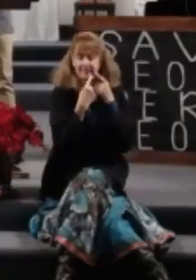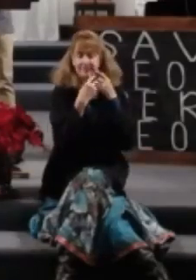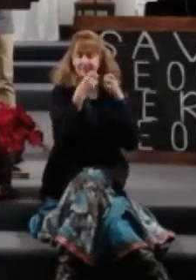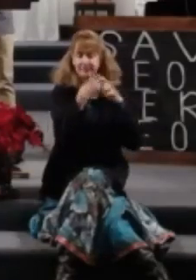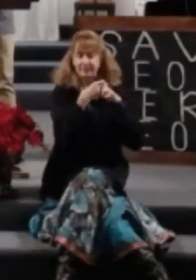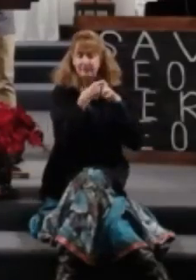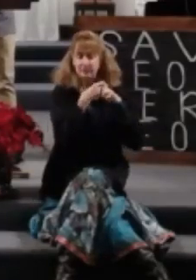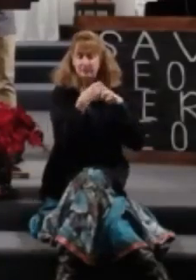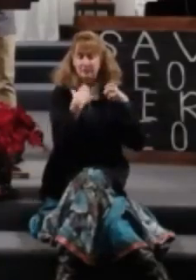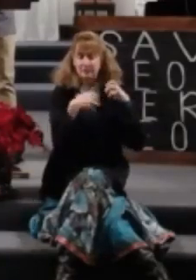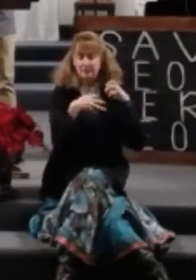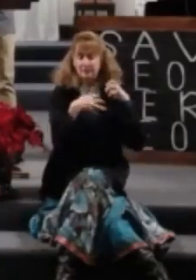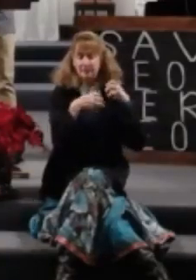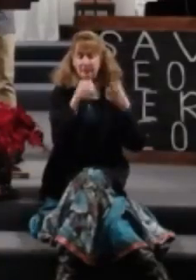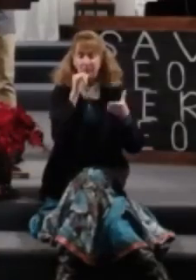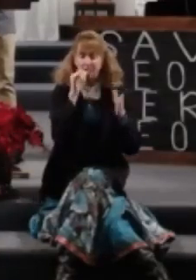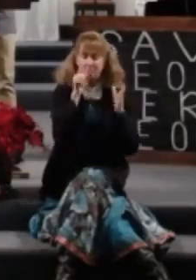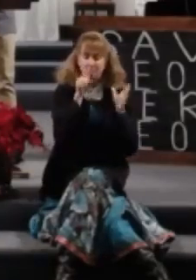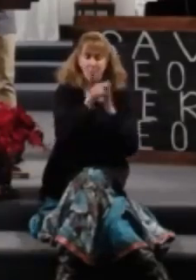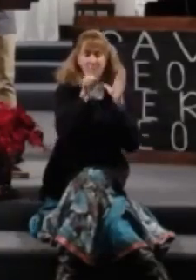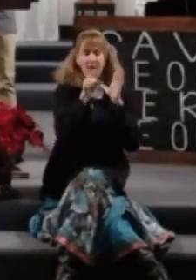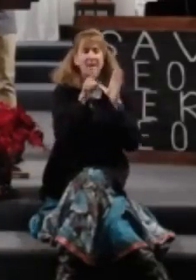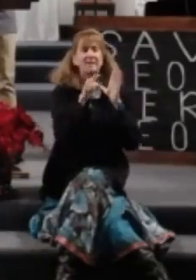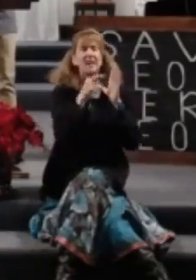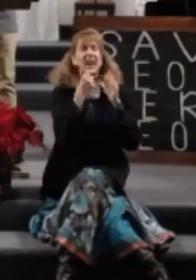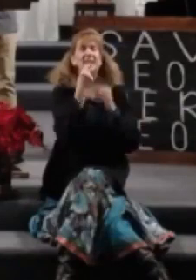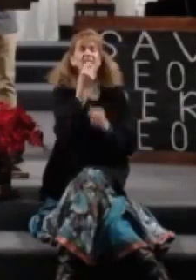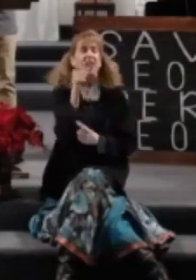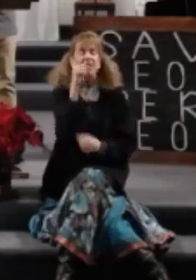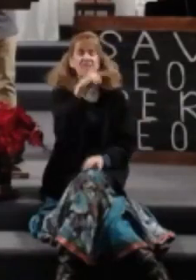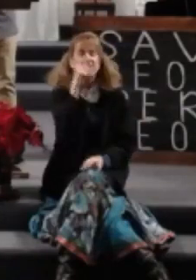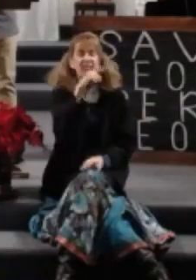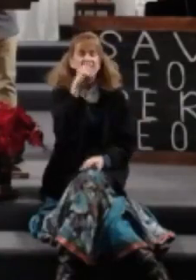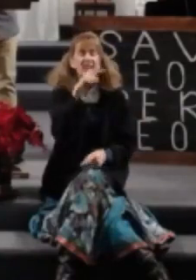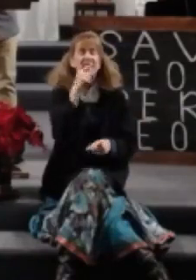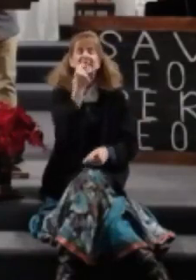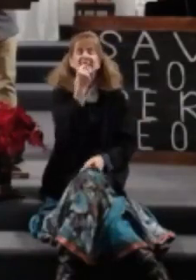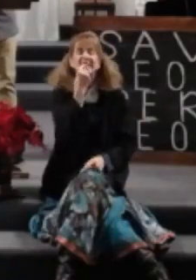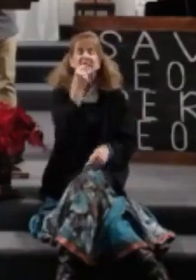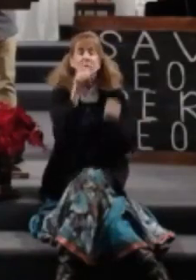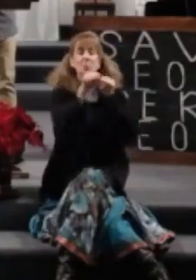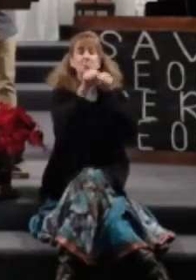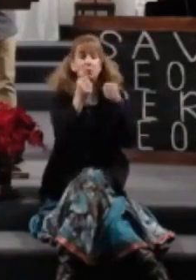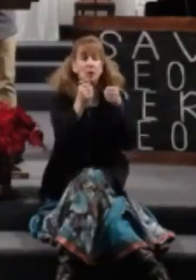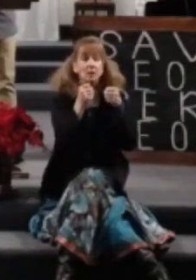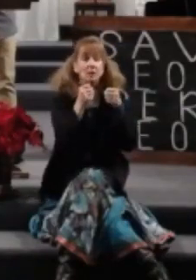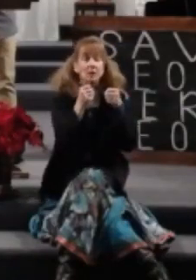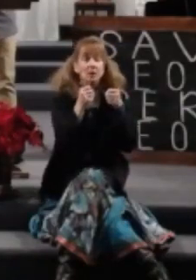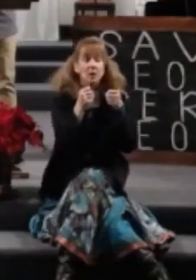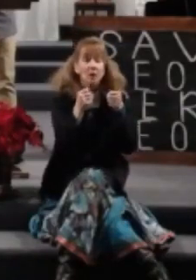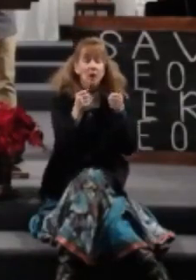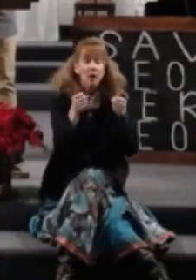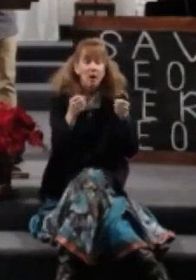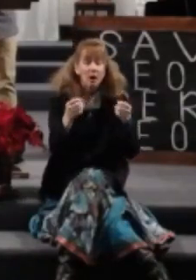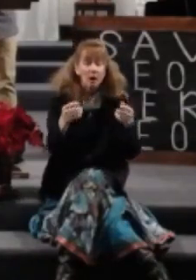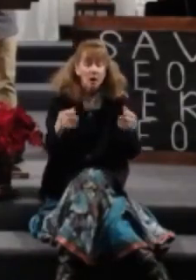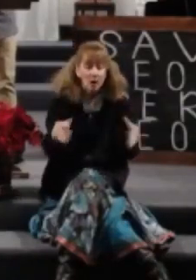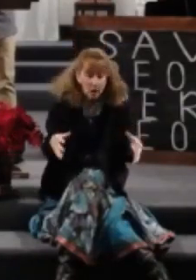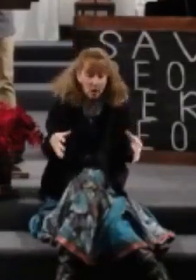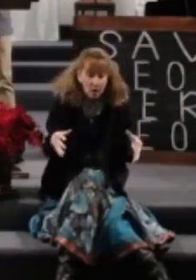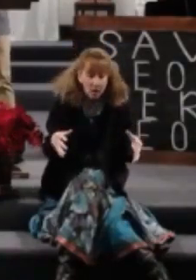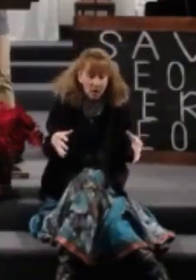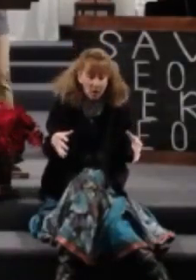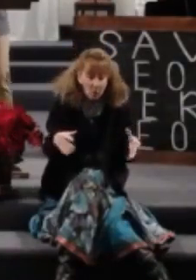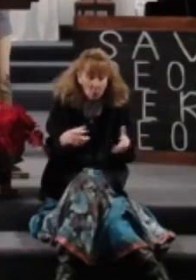because right at that moment, his false teeth, his dentures broke in his mouth. Now, nearly paralyzed